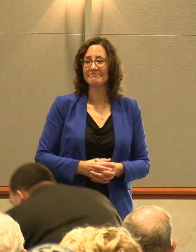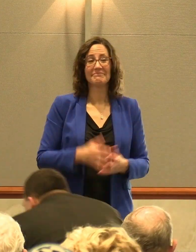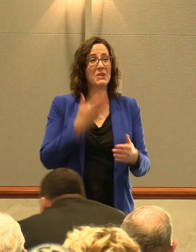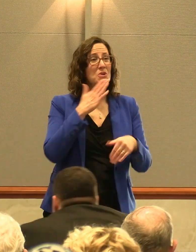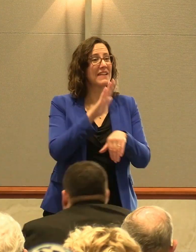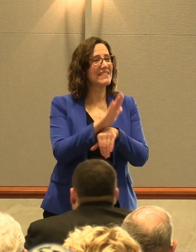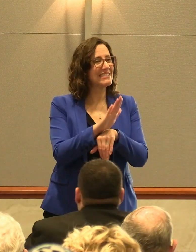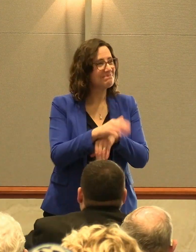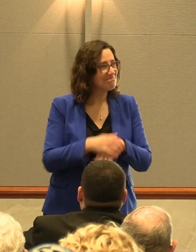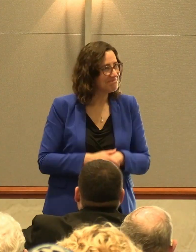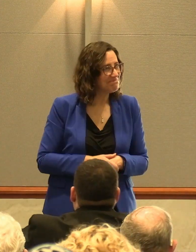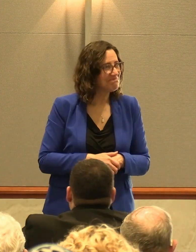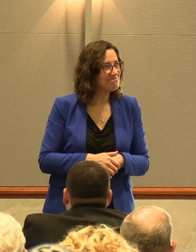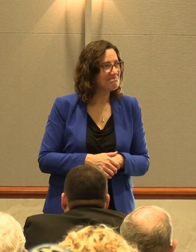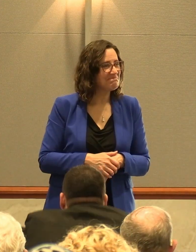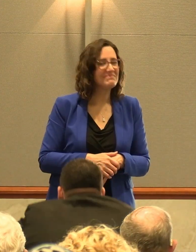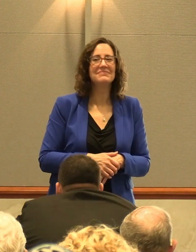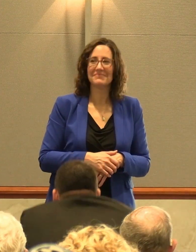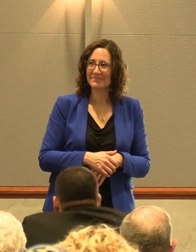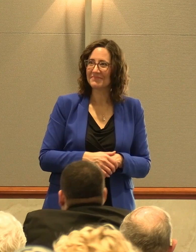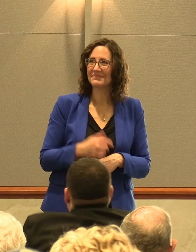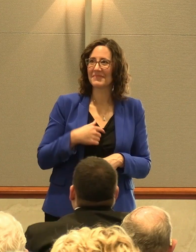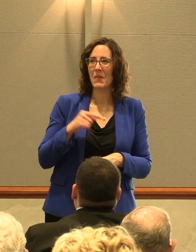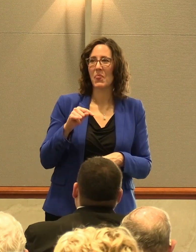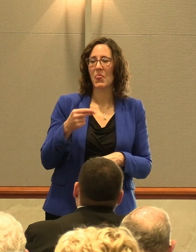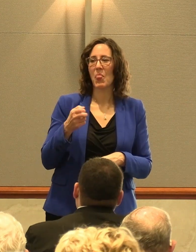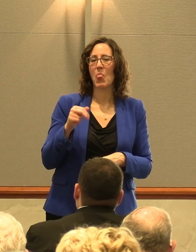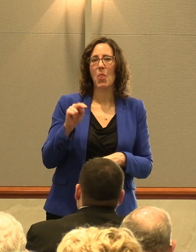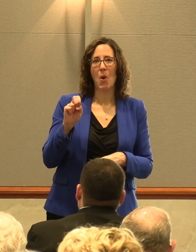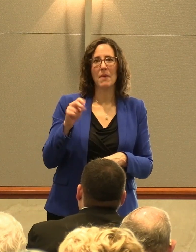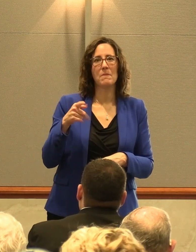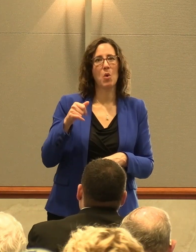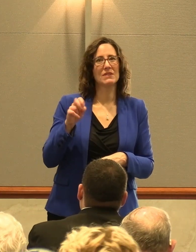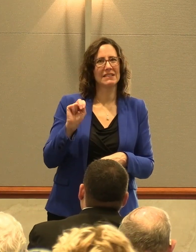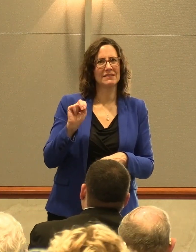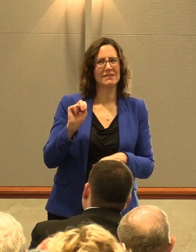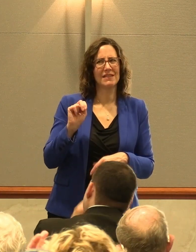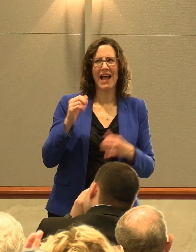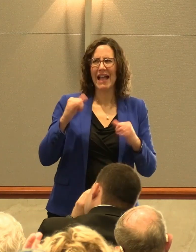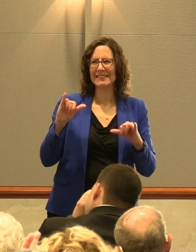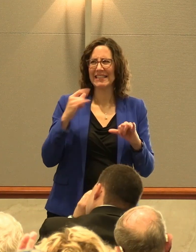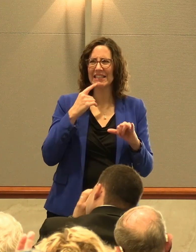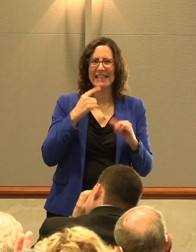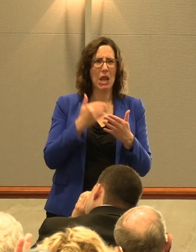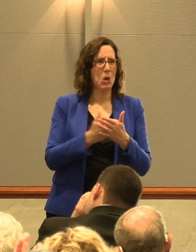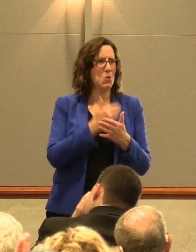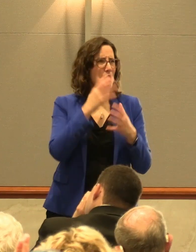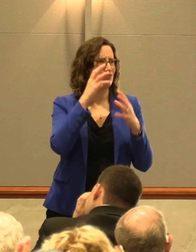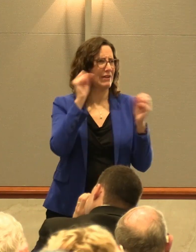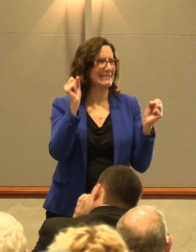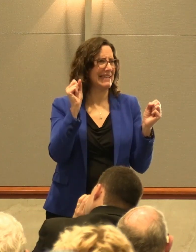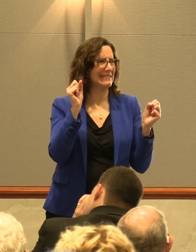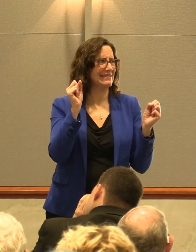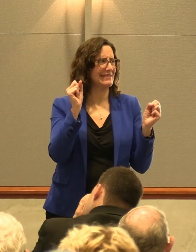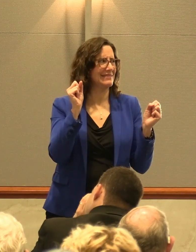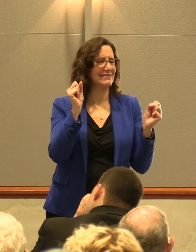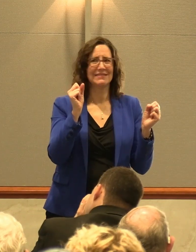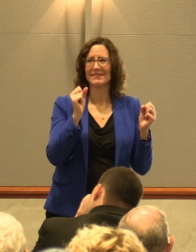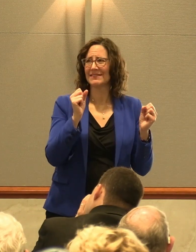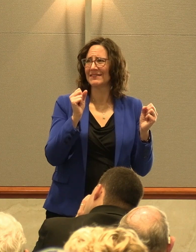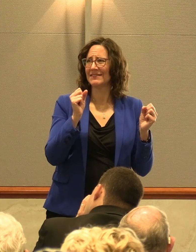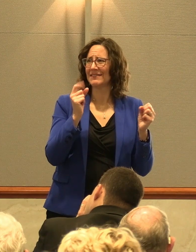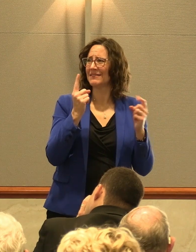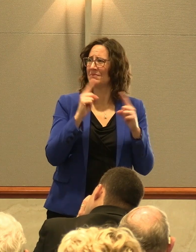Good evening. I'm Thorne Posen. I still say new president, although I realize